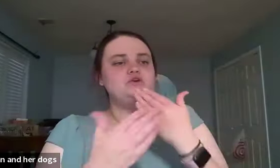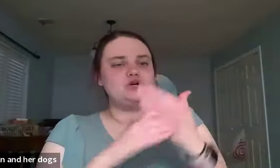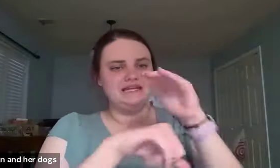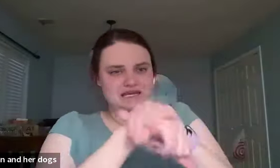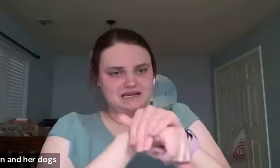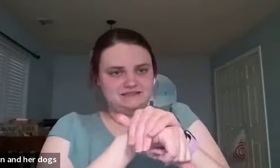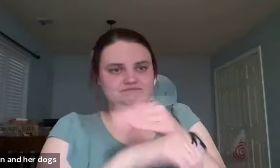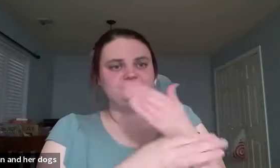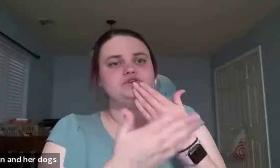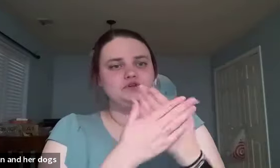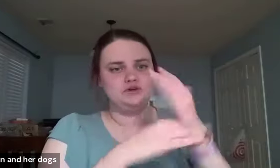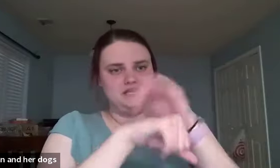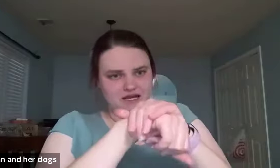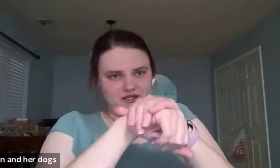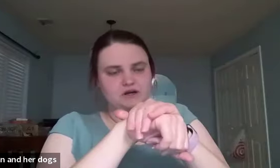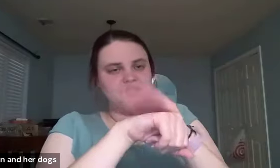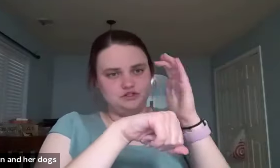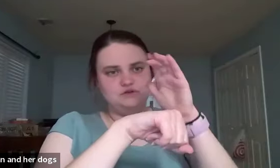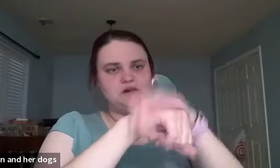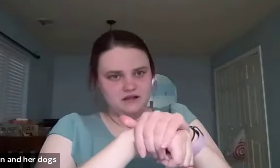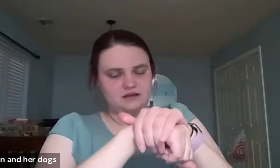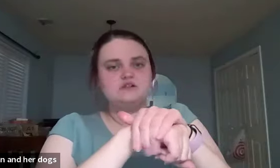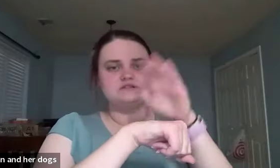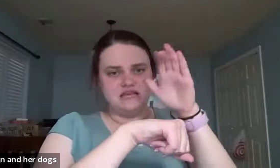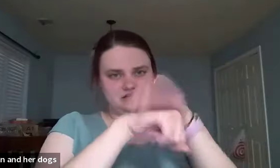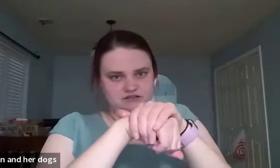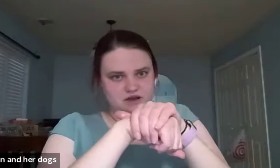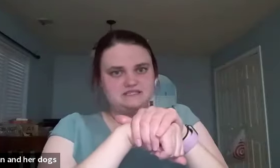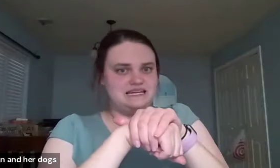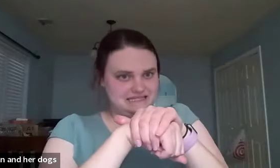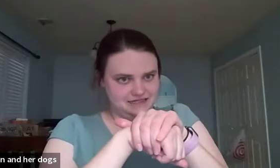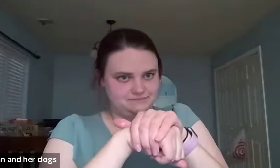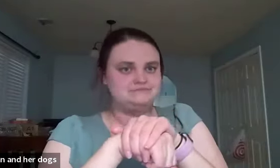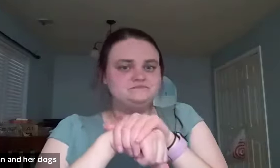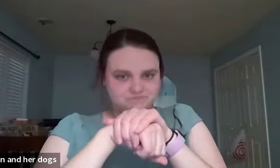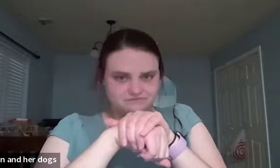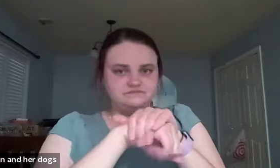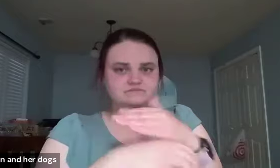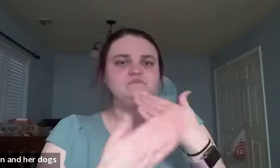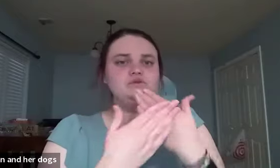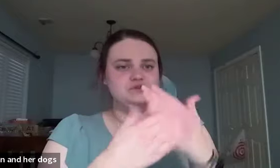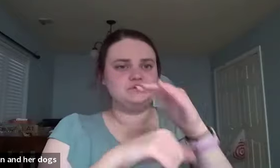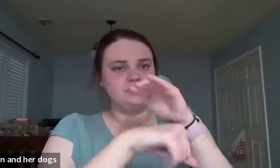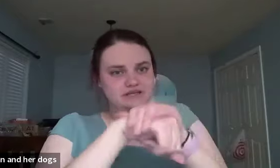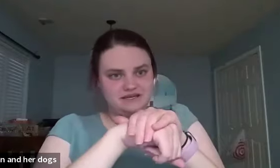But good night. Good night. You do want to kind of close the hand on top because that is night. So good